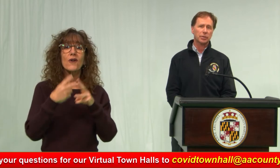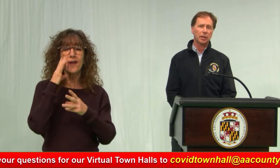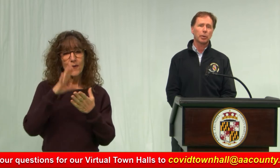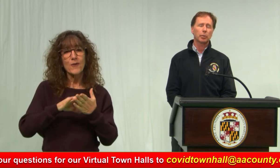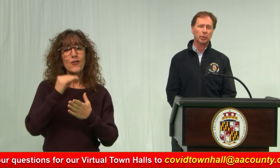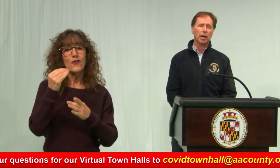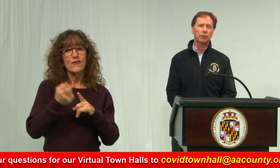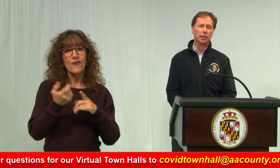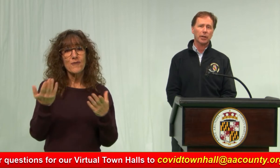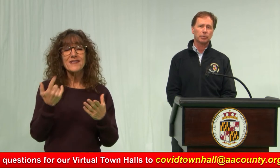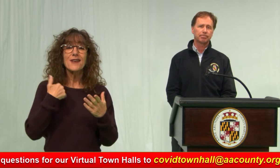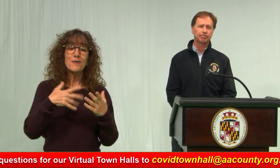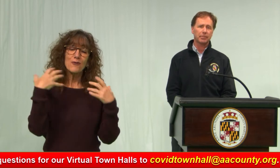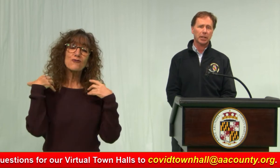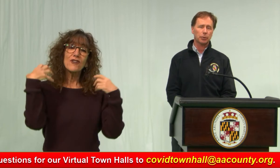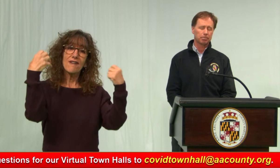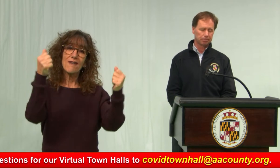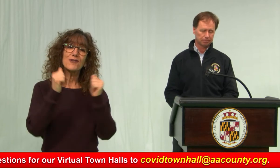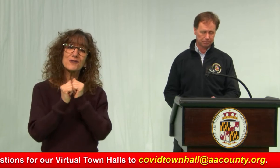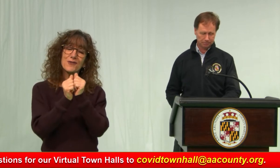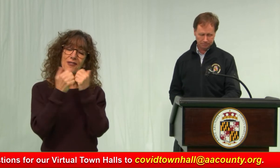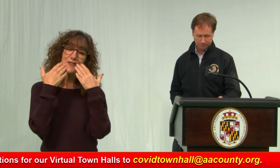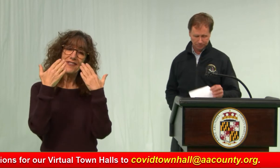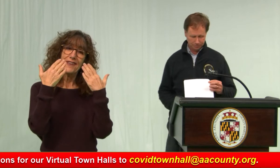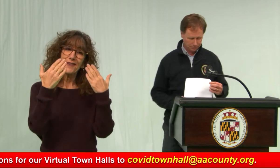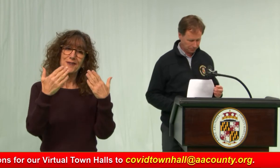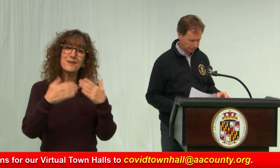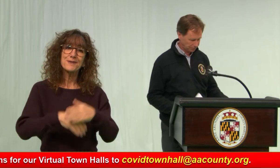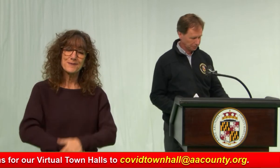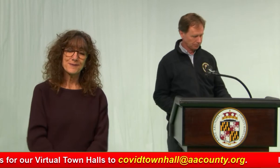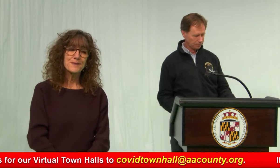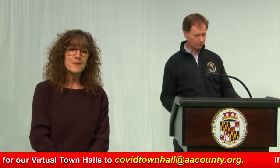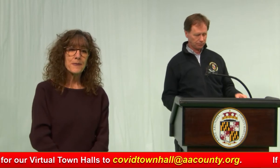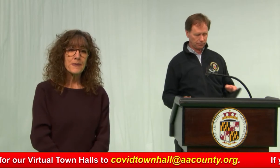from this, and we will recover together. Thank you.